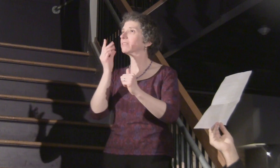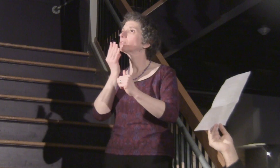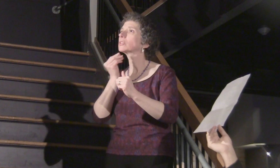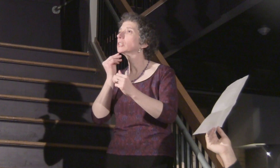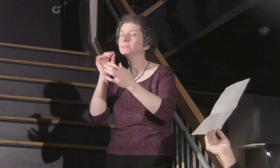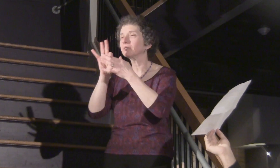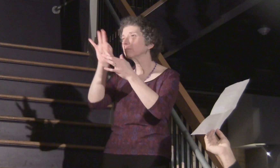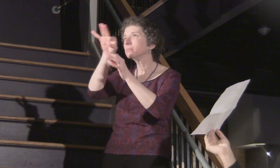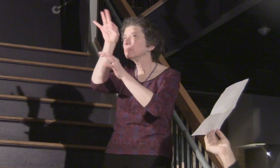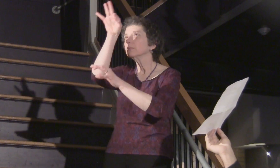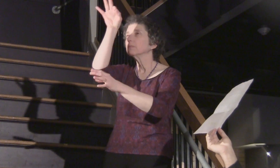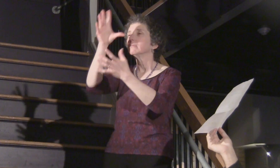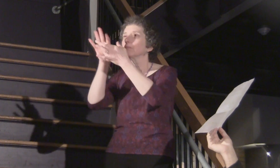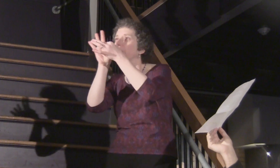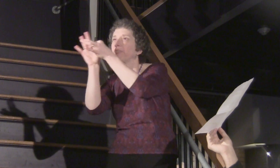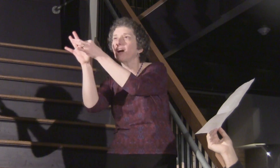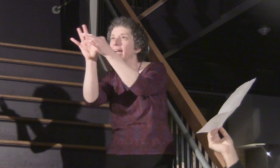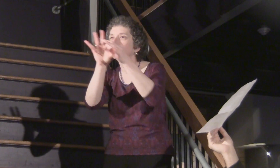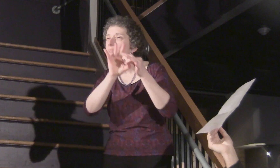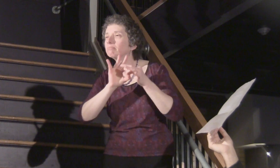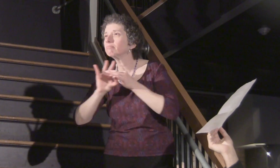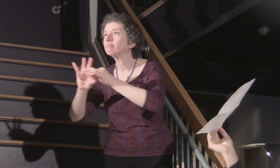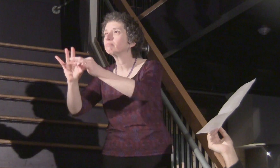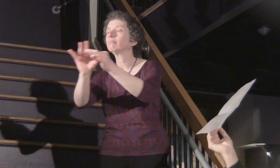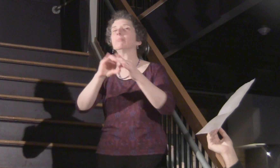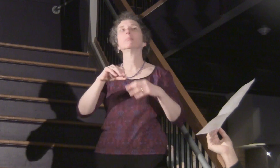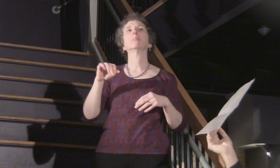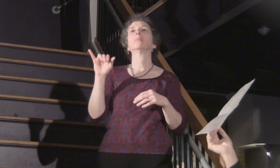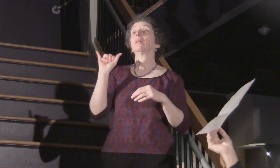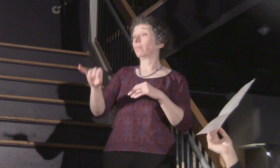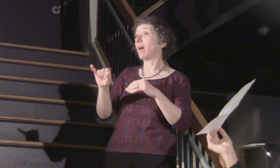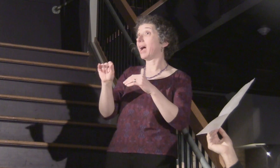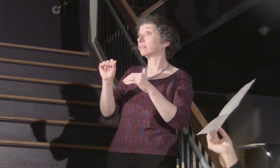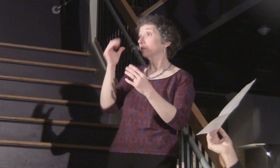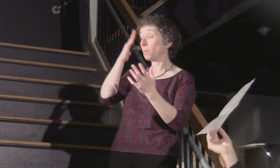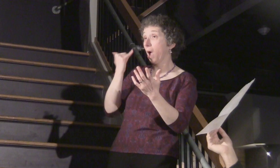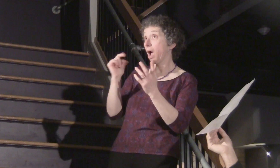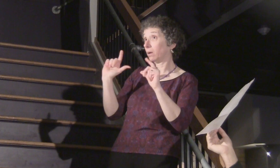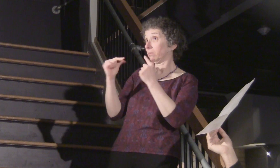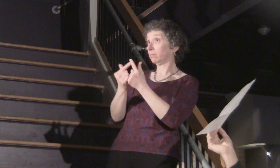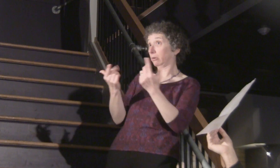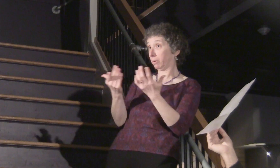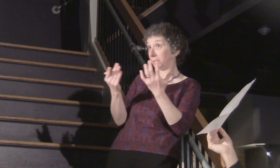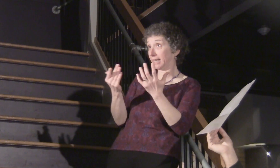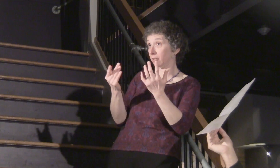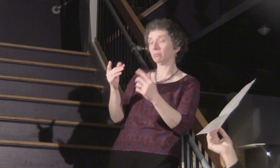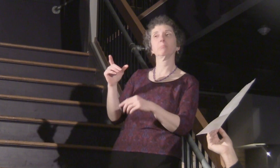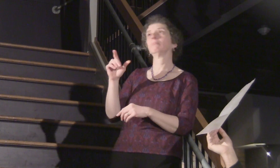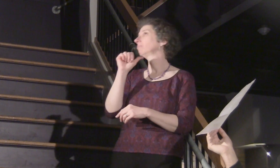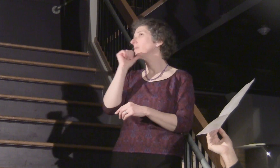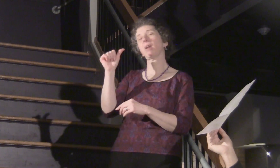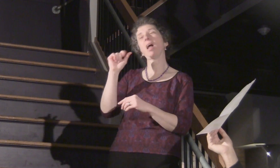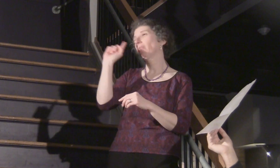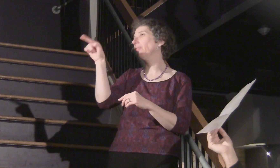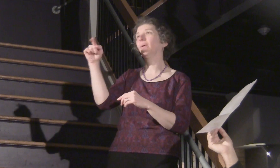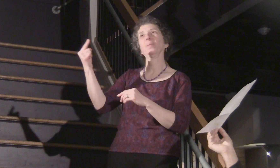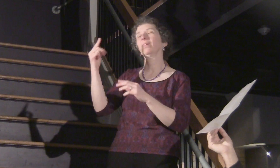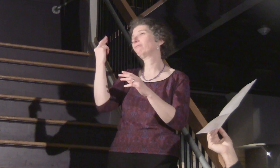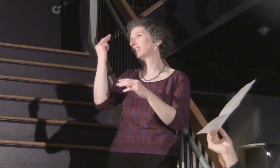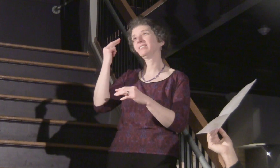still, we all are Jewish. We all have that spirit inside of us. So that's why our group here is not